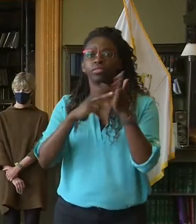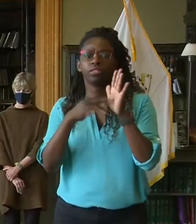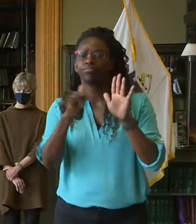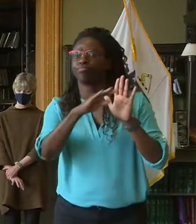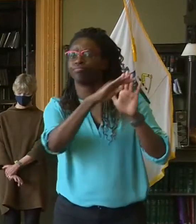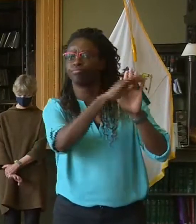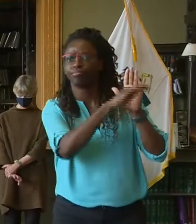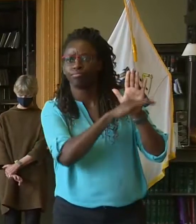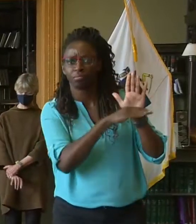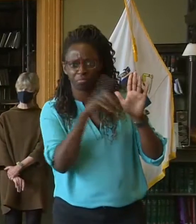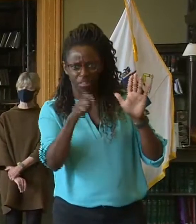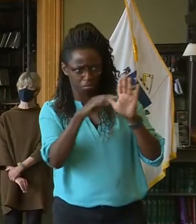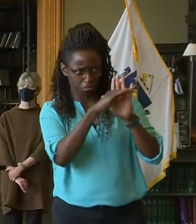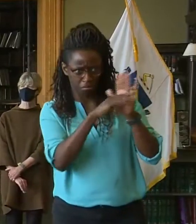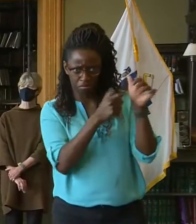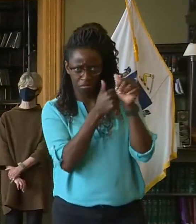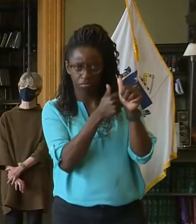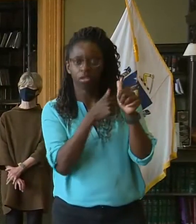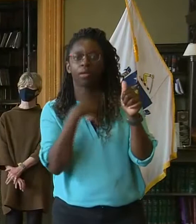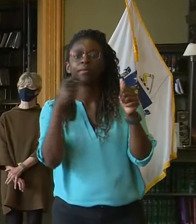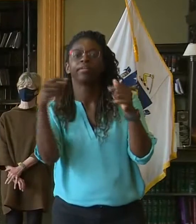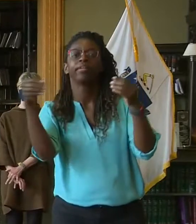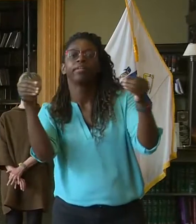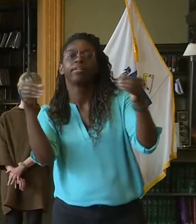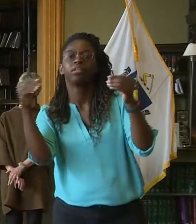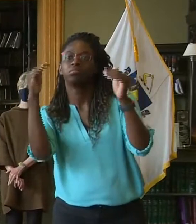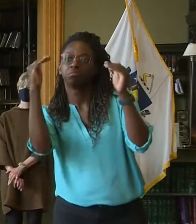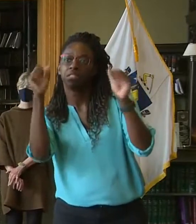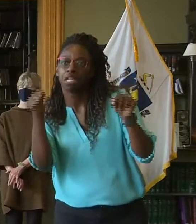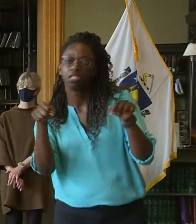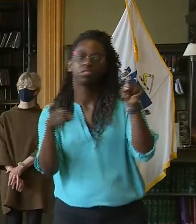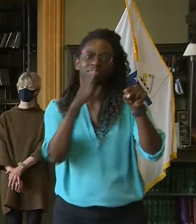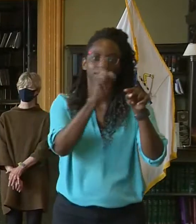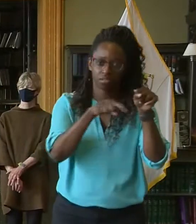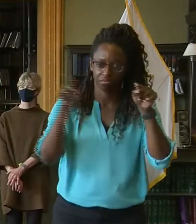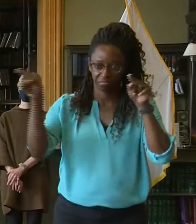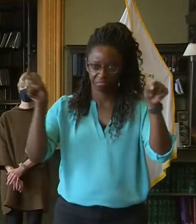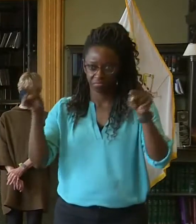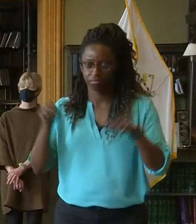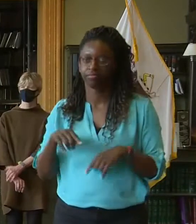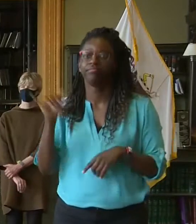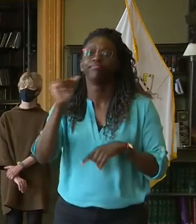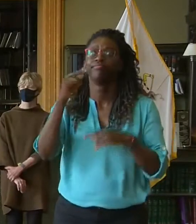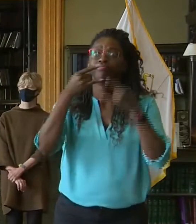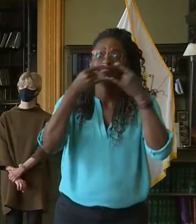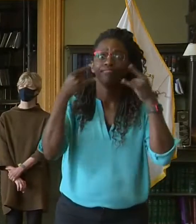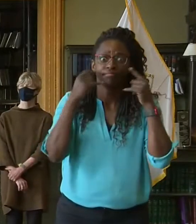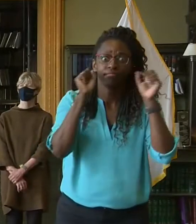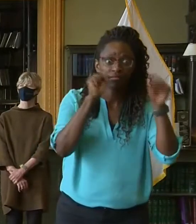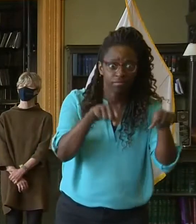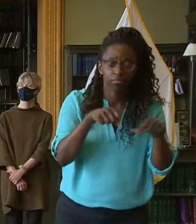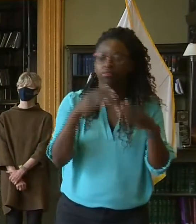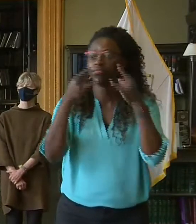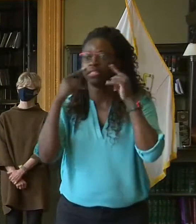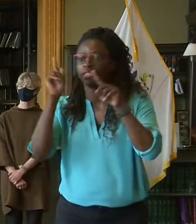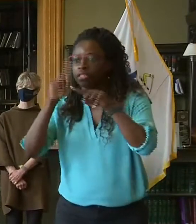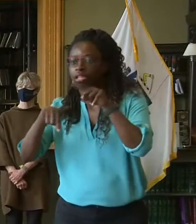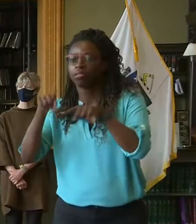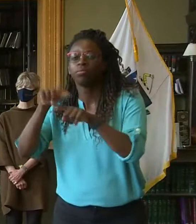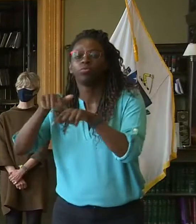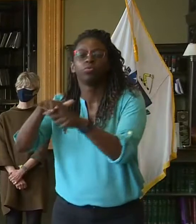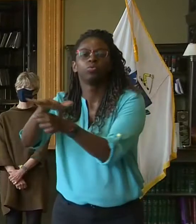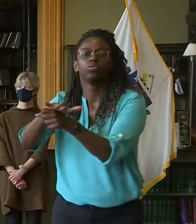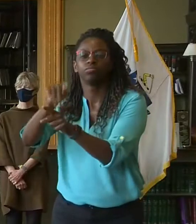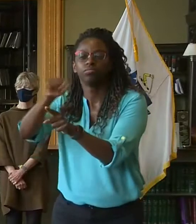coverings are worn in the specific settings that I mentioned earlier can take place, and to keep certain health measures in